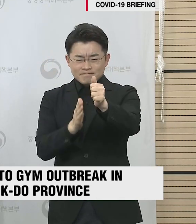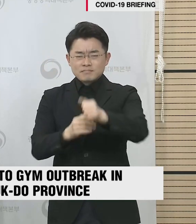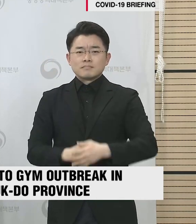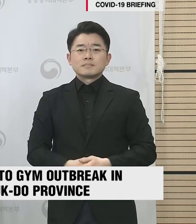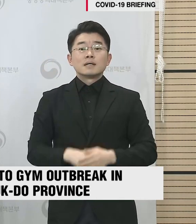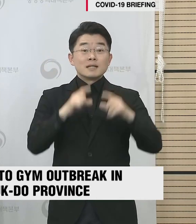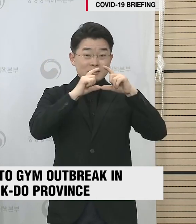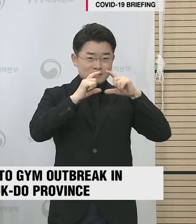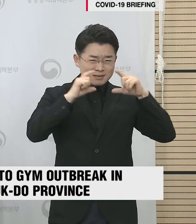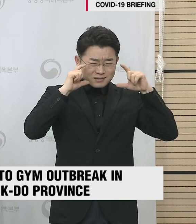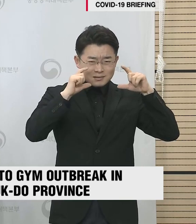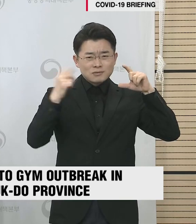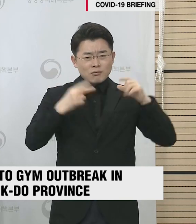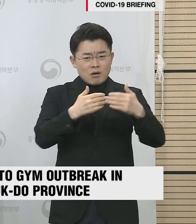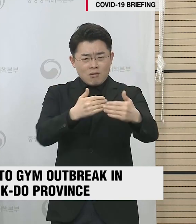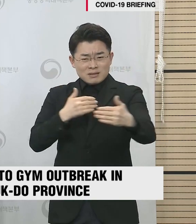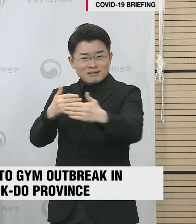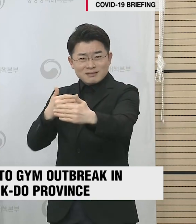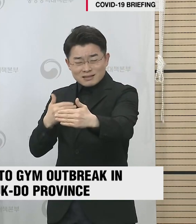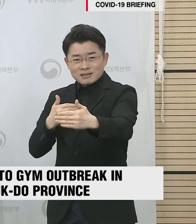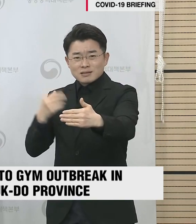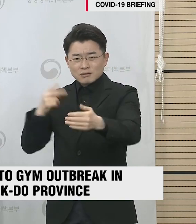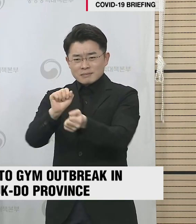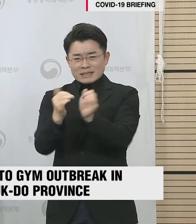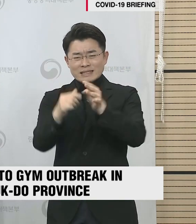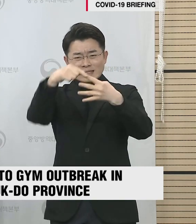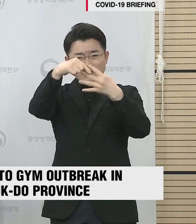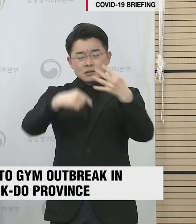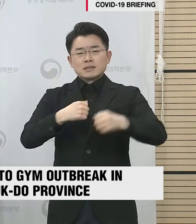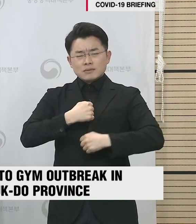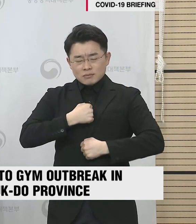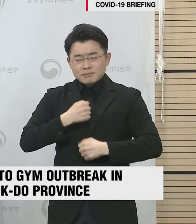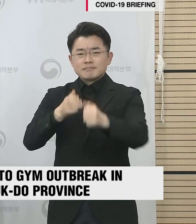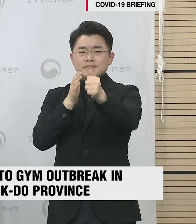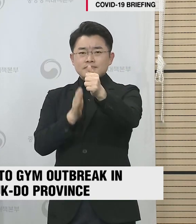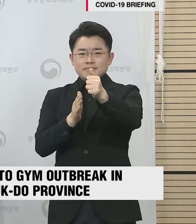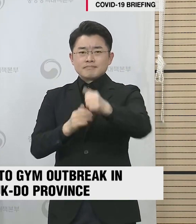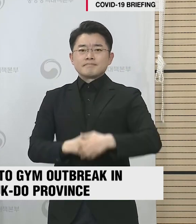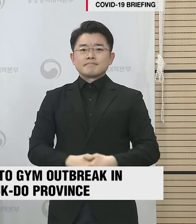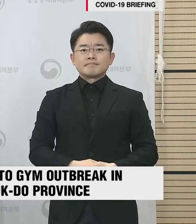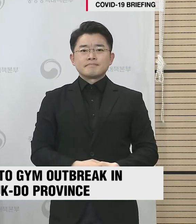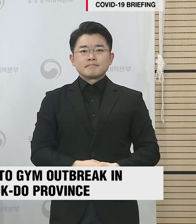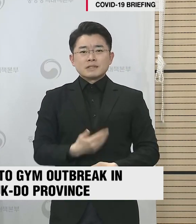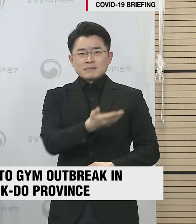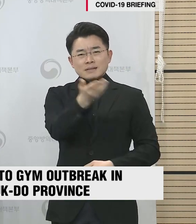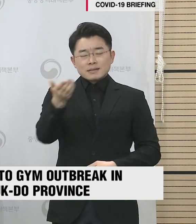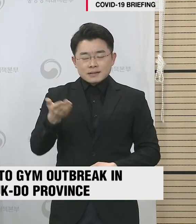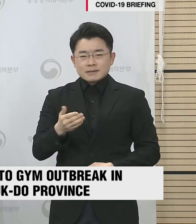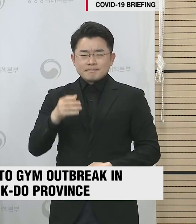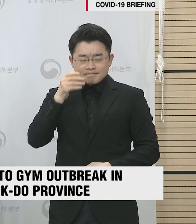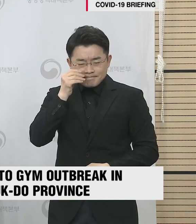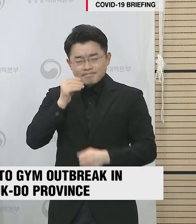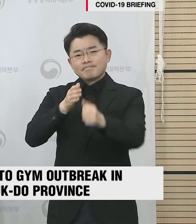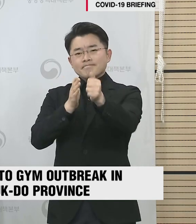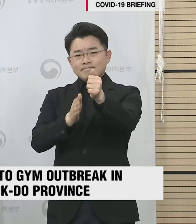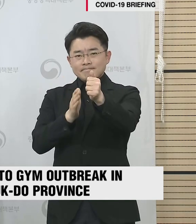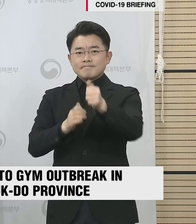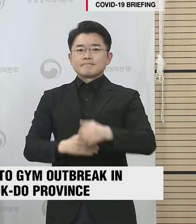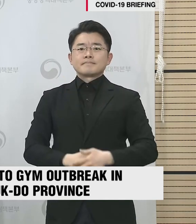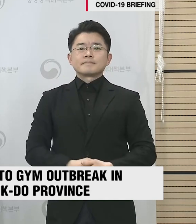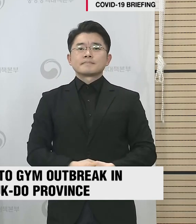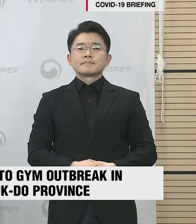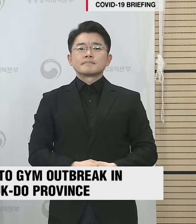have decreased to about 144 now, thanks to your participation in quarantine measures. So we ask for you